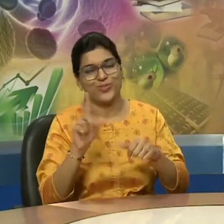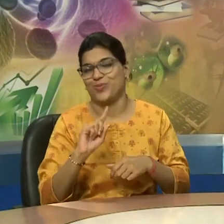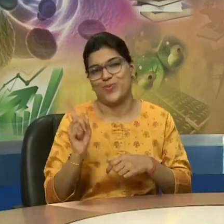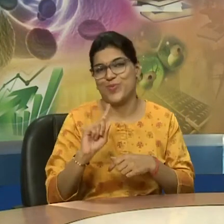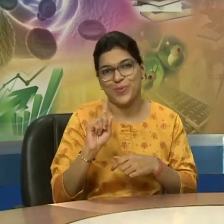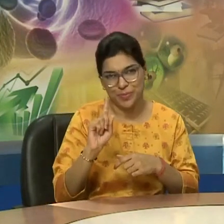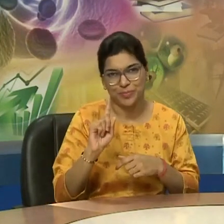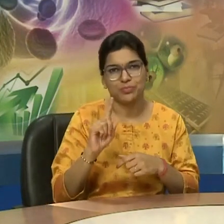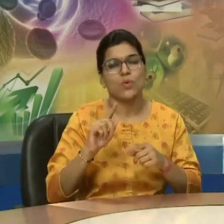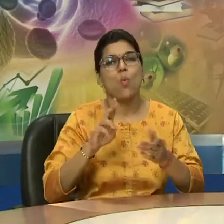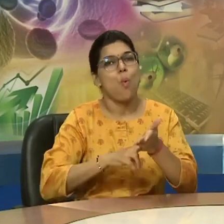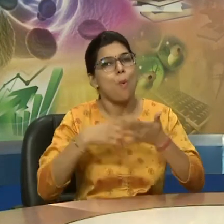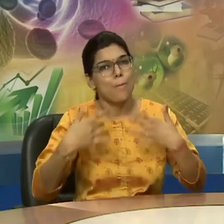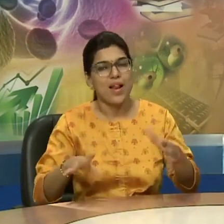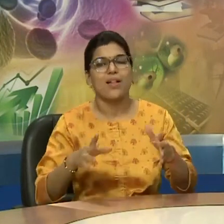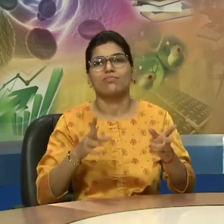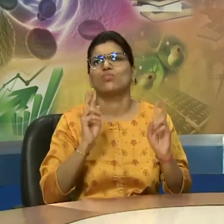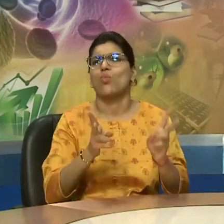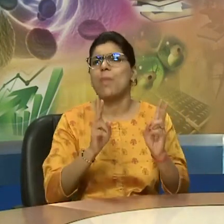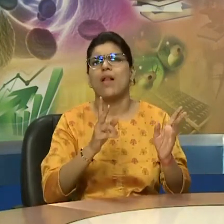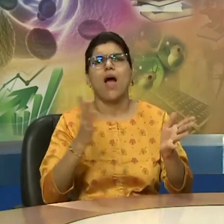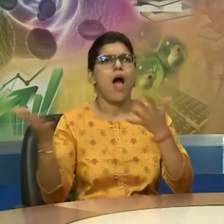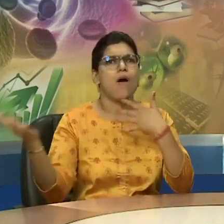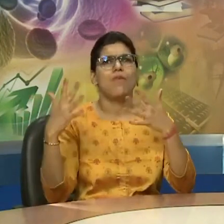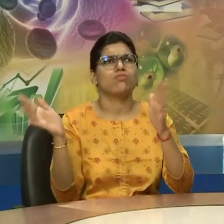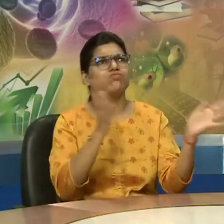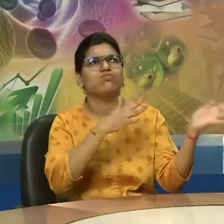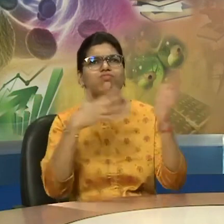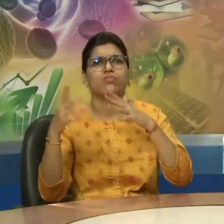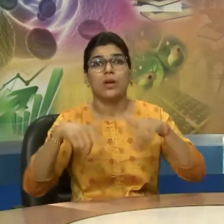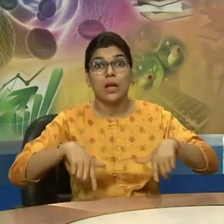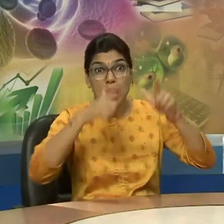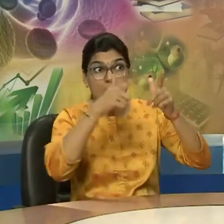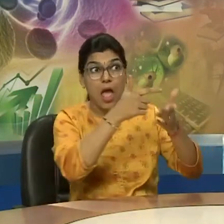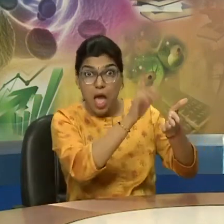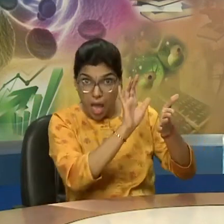In fact, your air conditioner may not